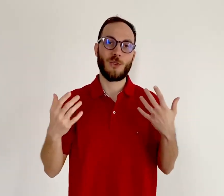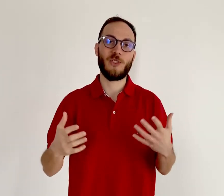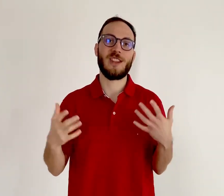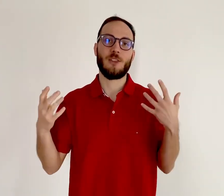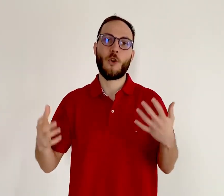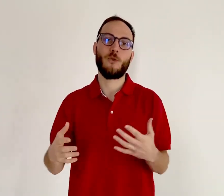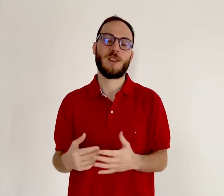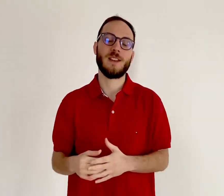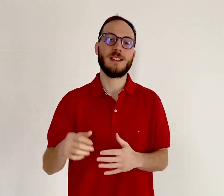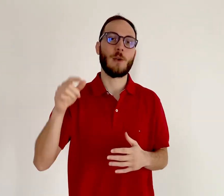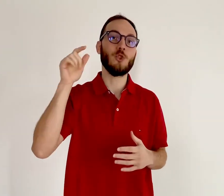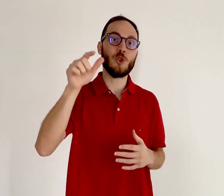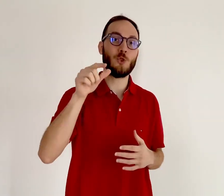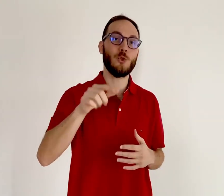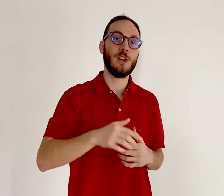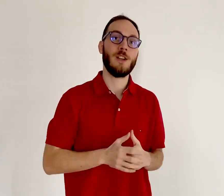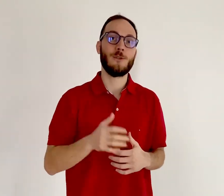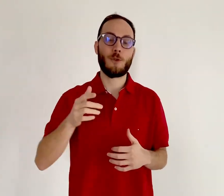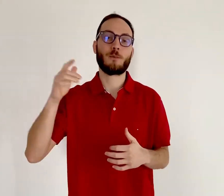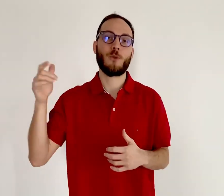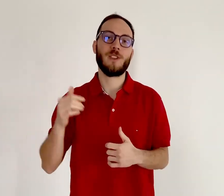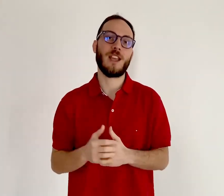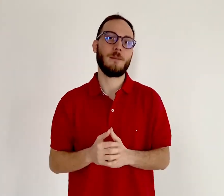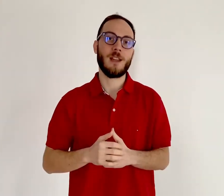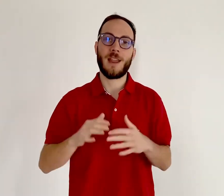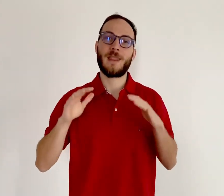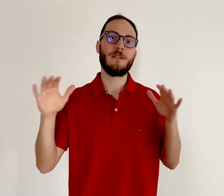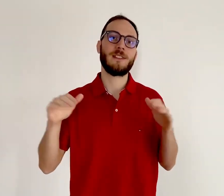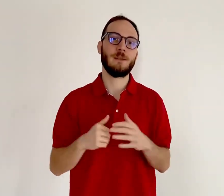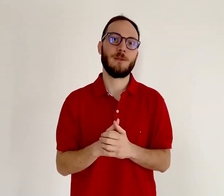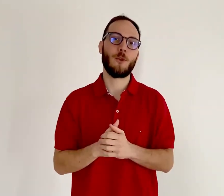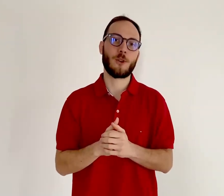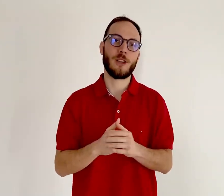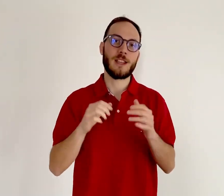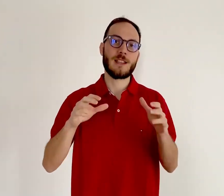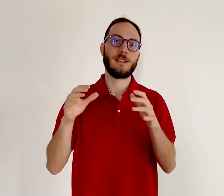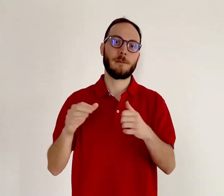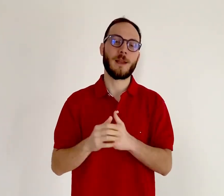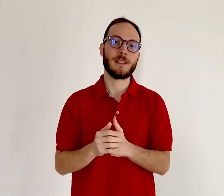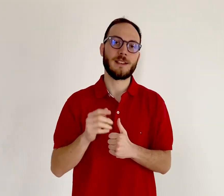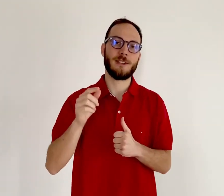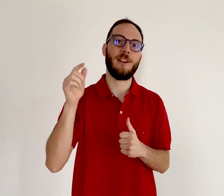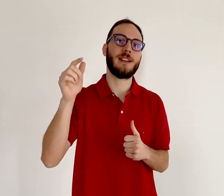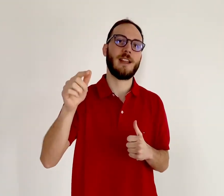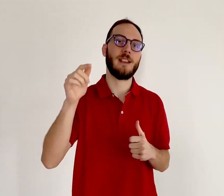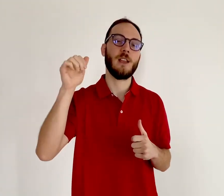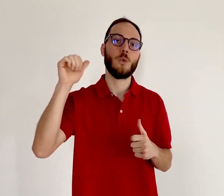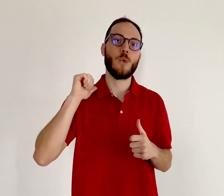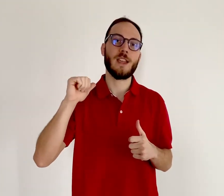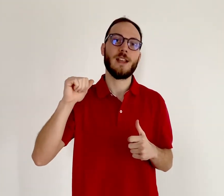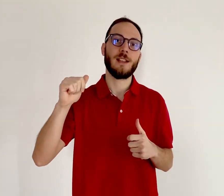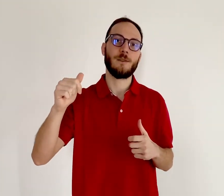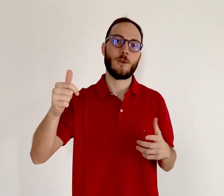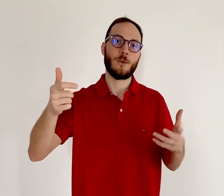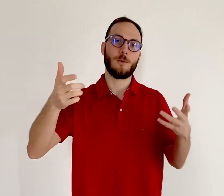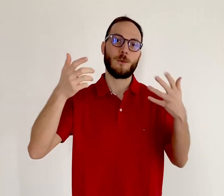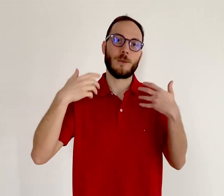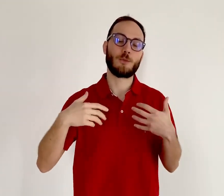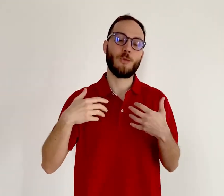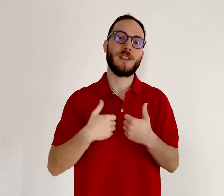affiliate offers now new for profit name and never seen before in this space is the fact that we from the profit